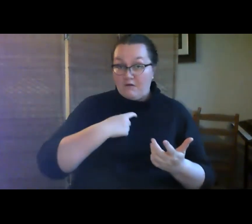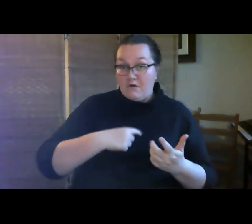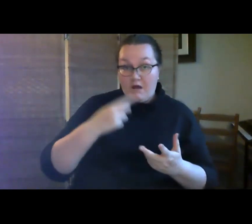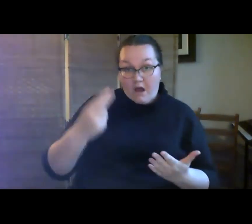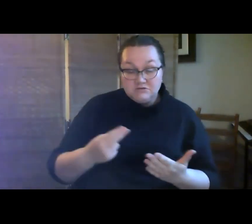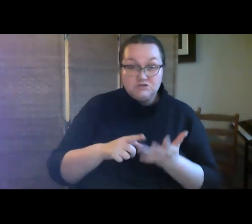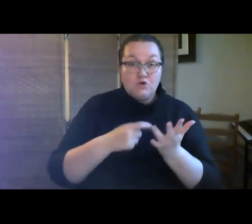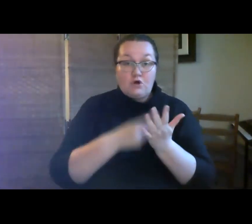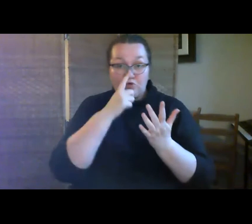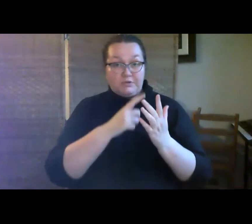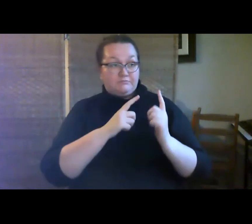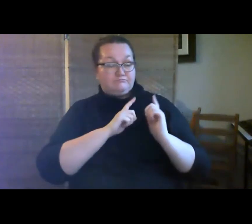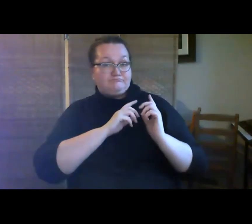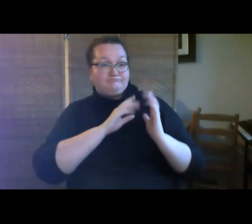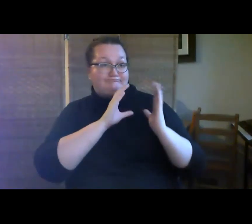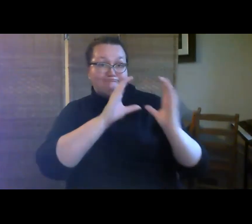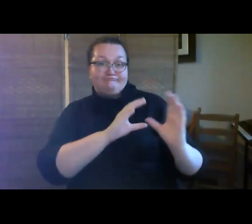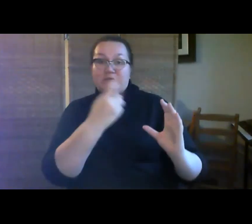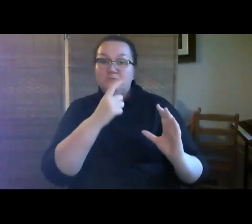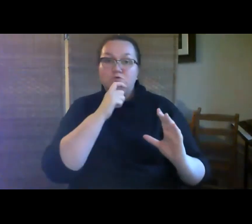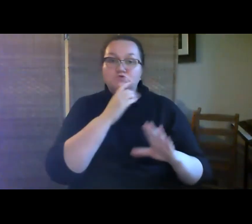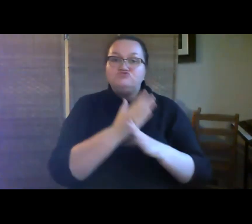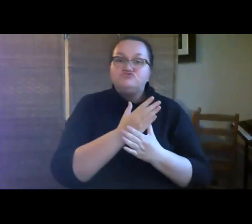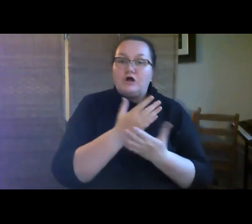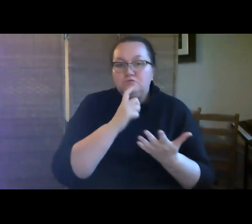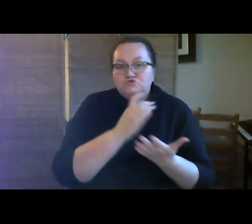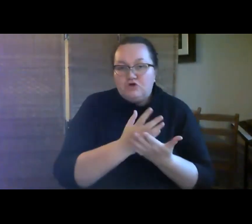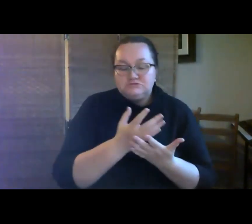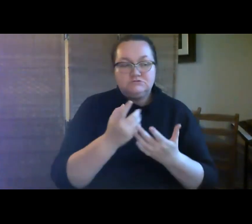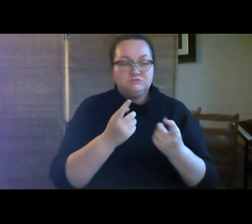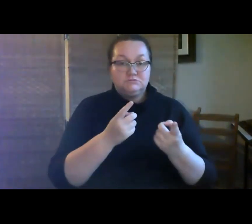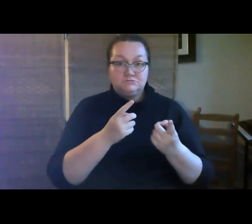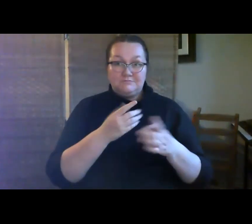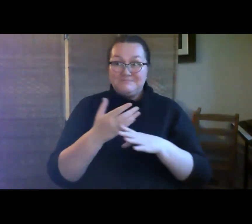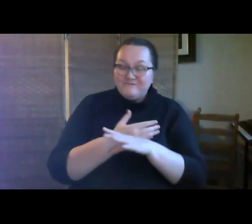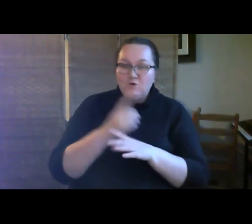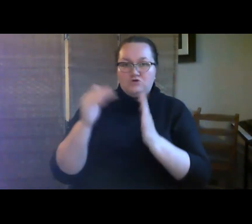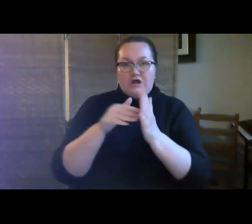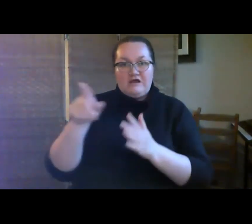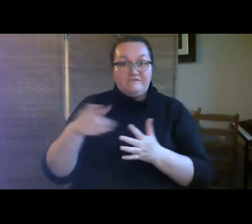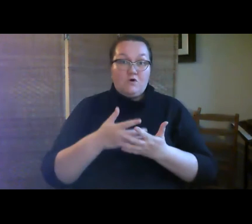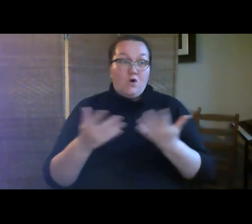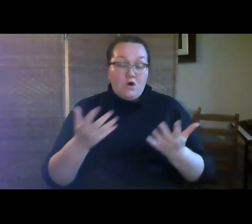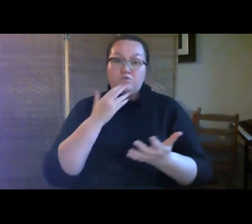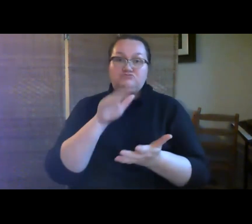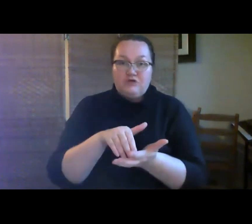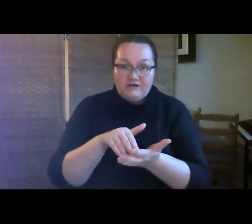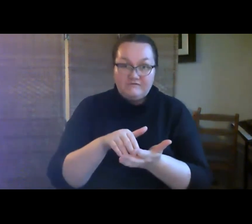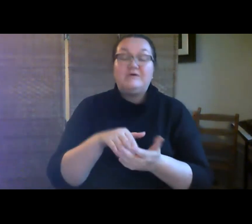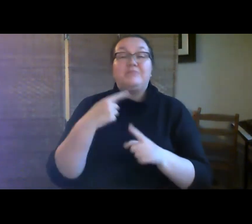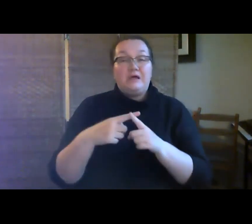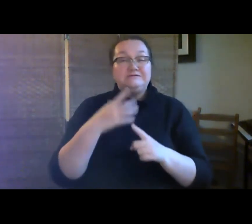before the work arrives and when the work is in-house, and it needs time and commitment from the in-house